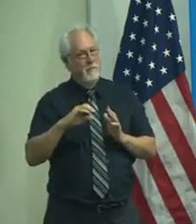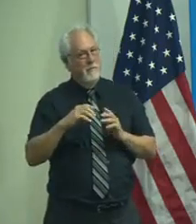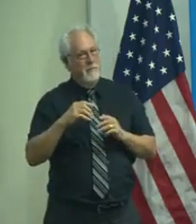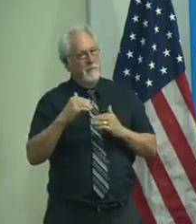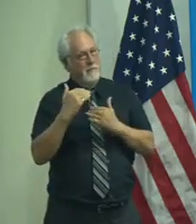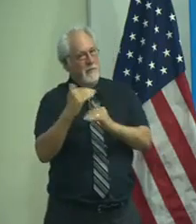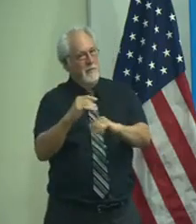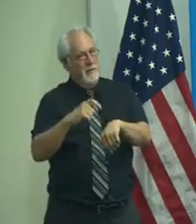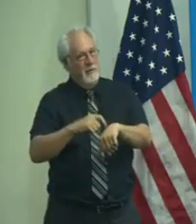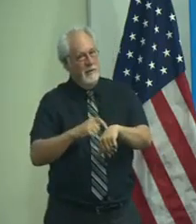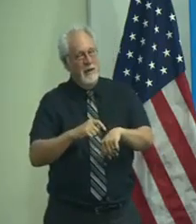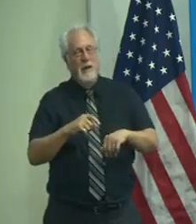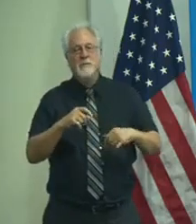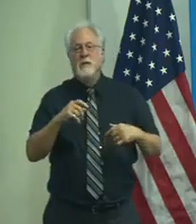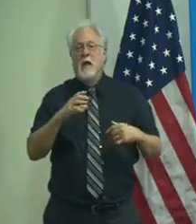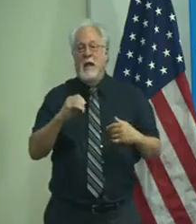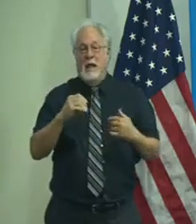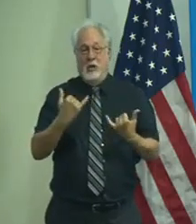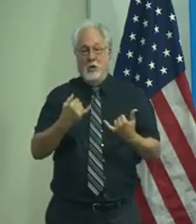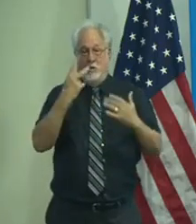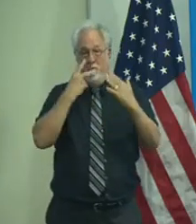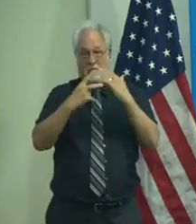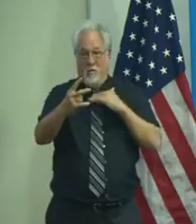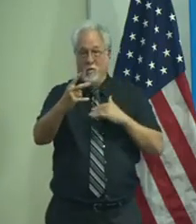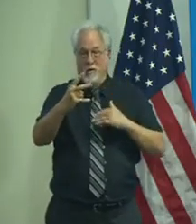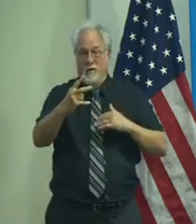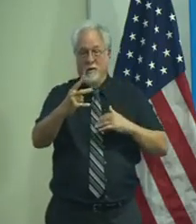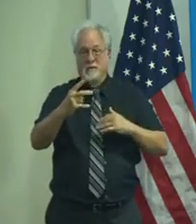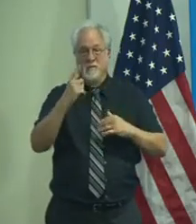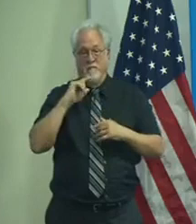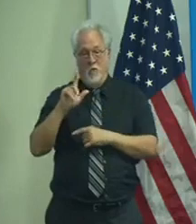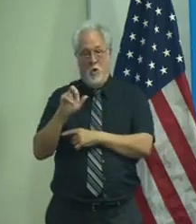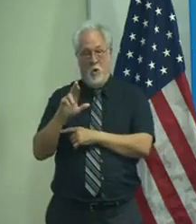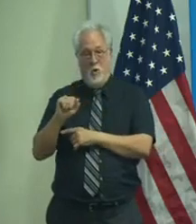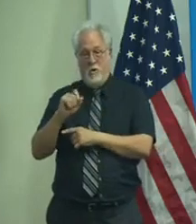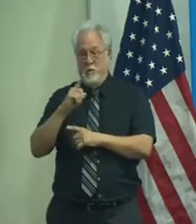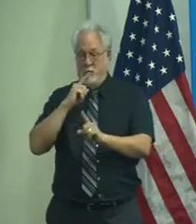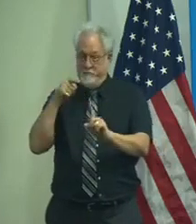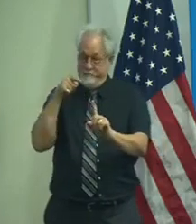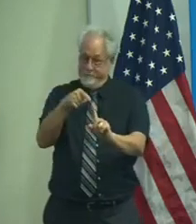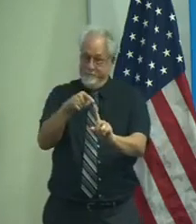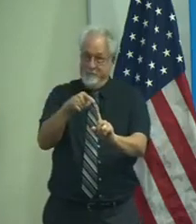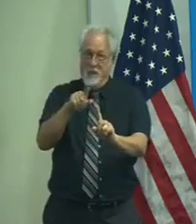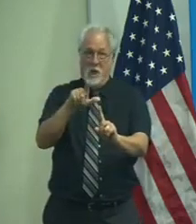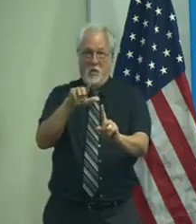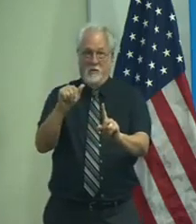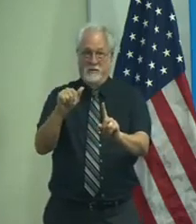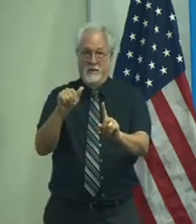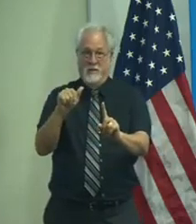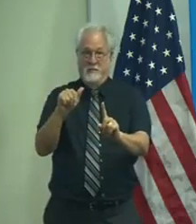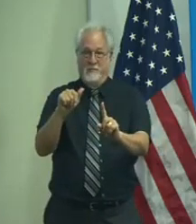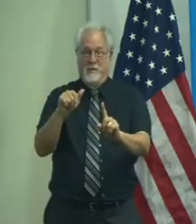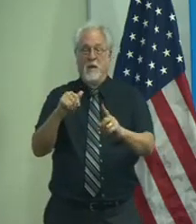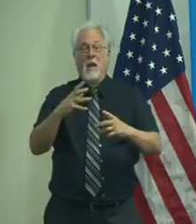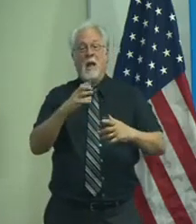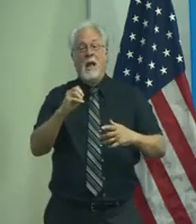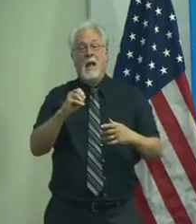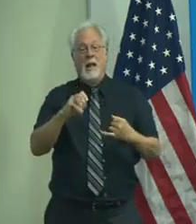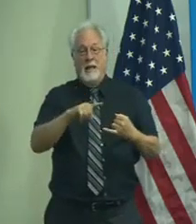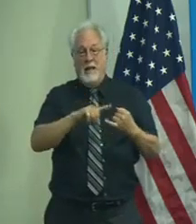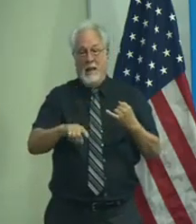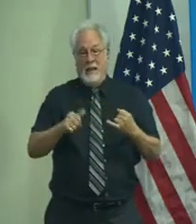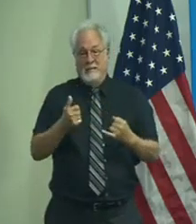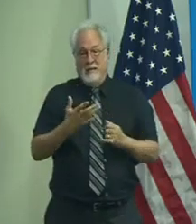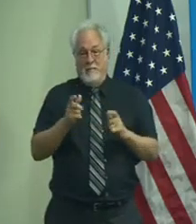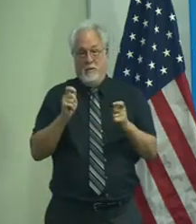current forecast for Laura has it focused intently on Louisiana. And the last couple